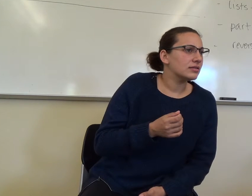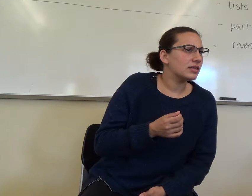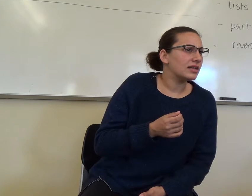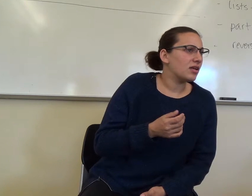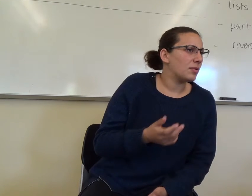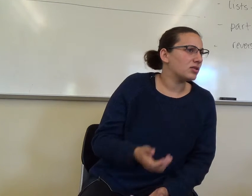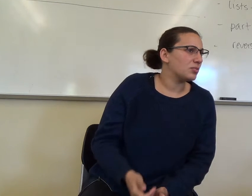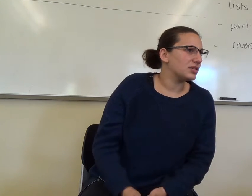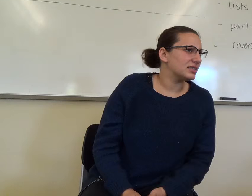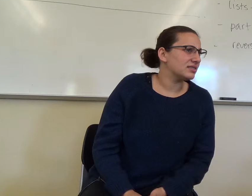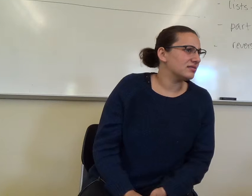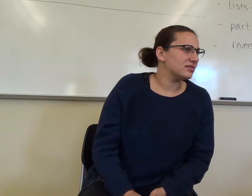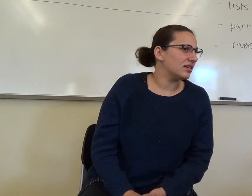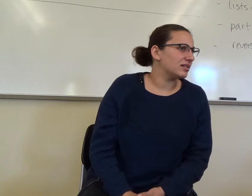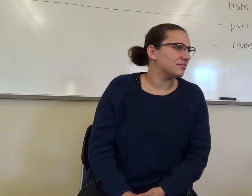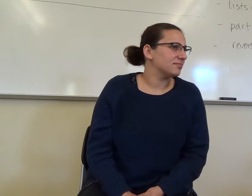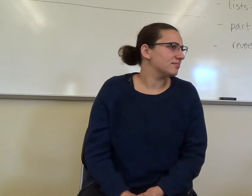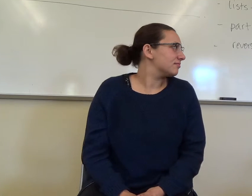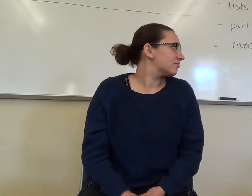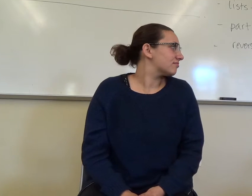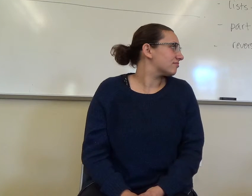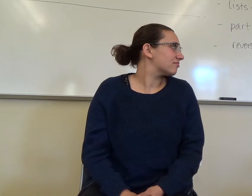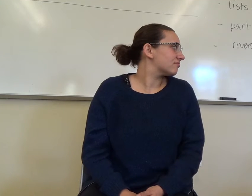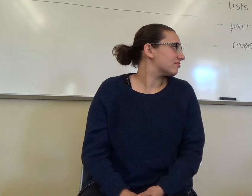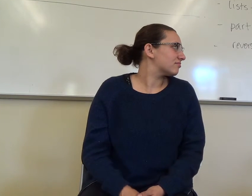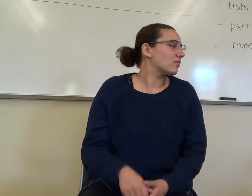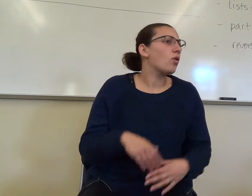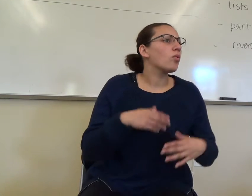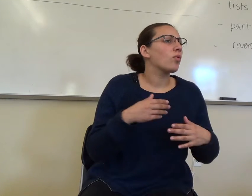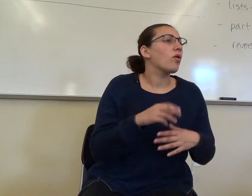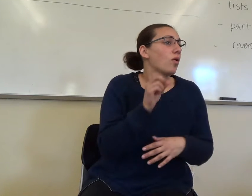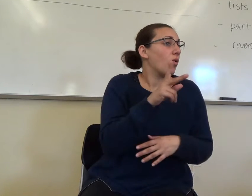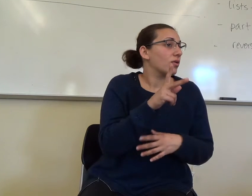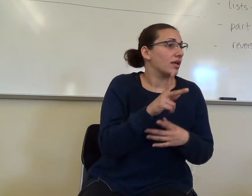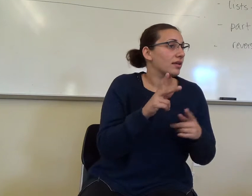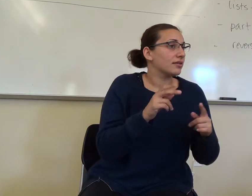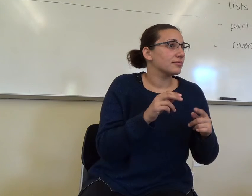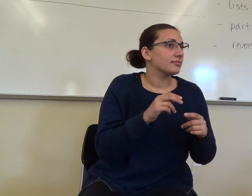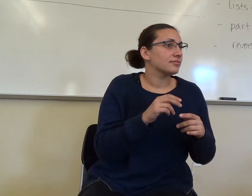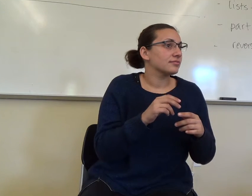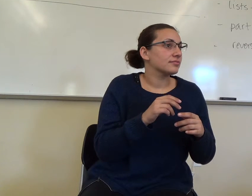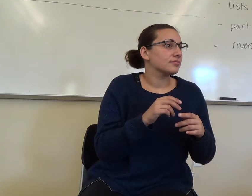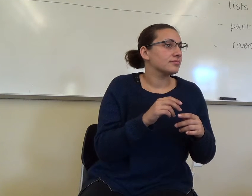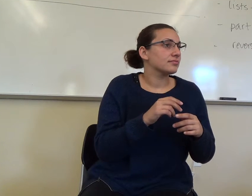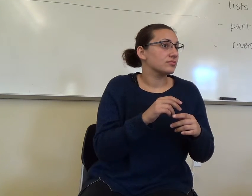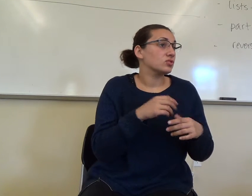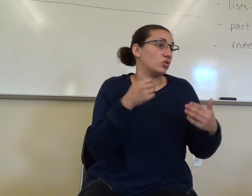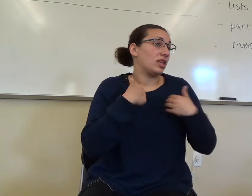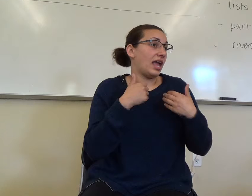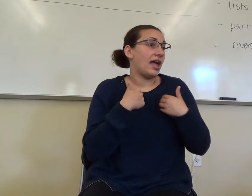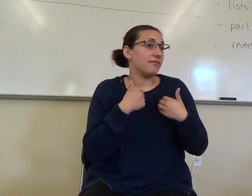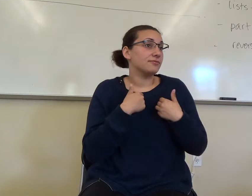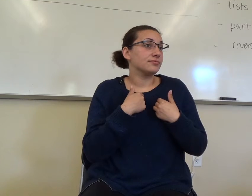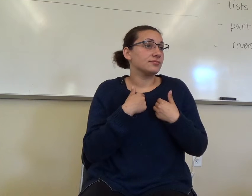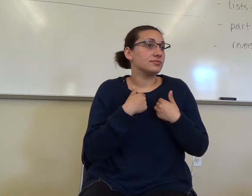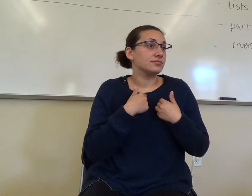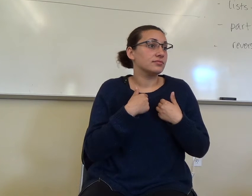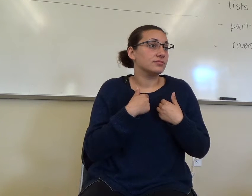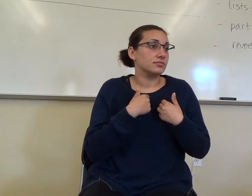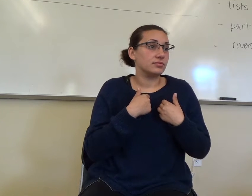like, about the prison, Okay, yeah, okay, so this is, okay, so they have would work, believe